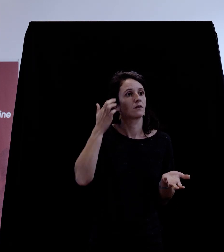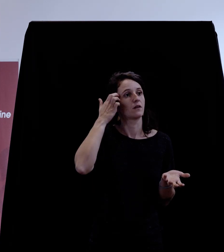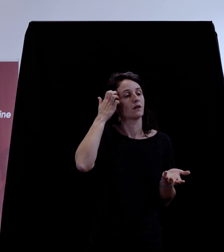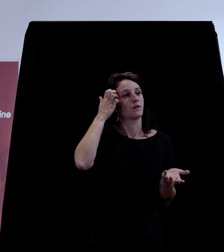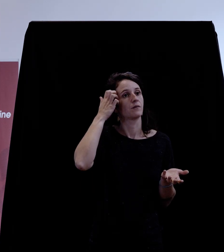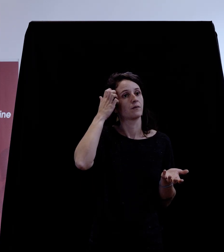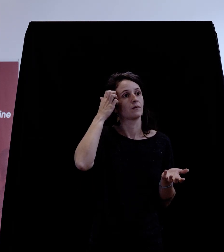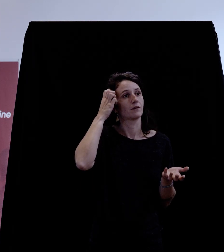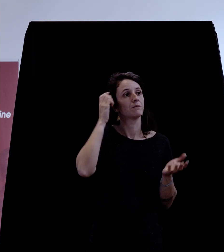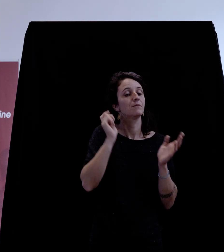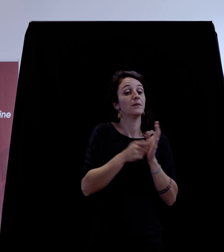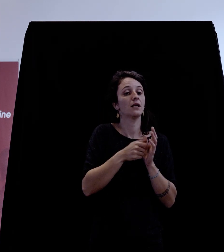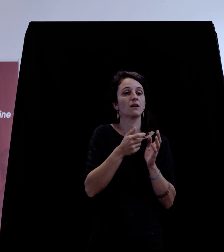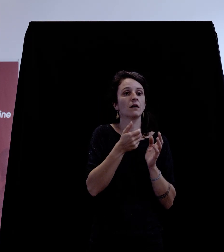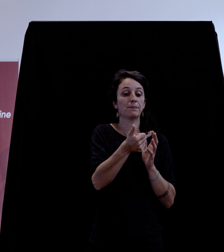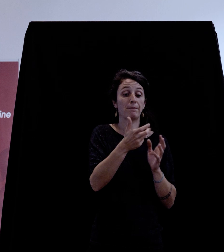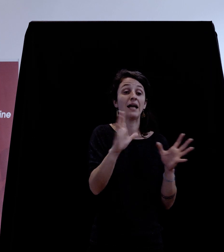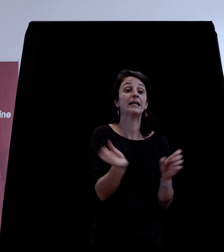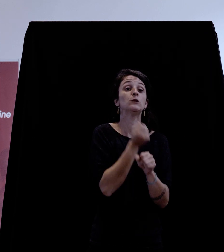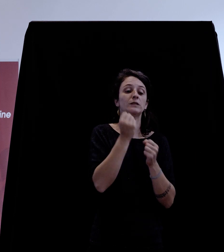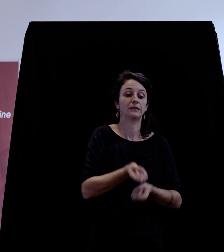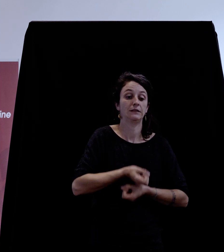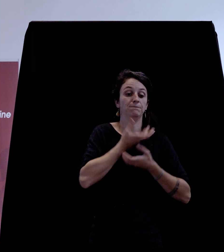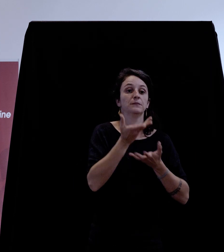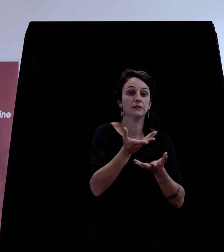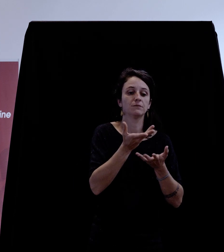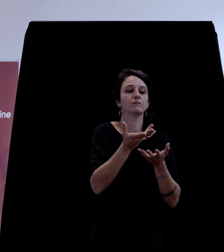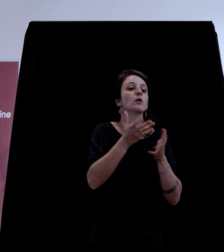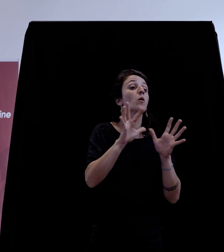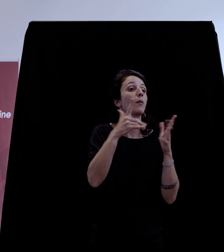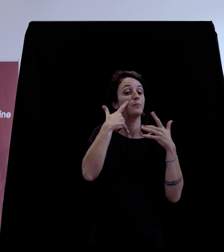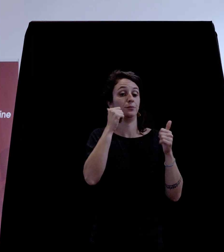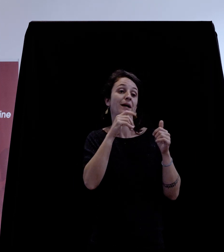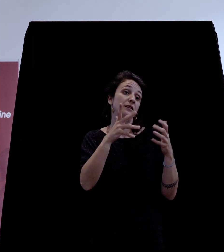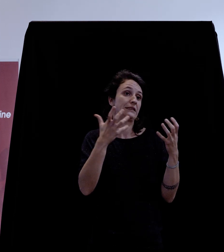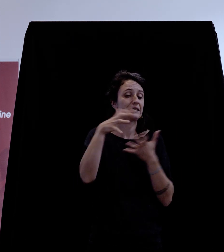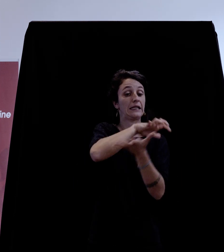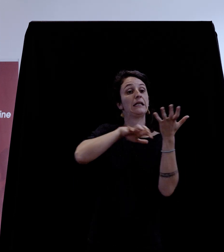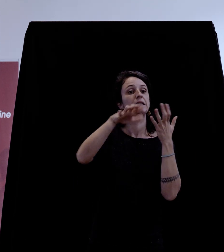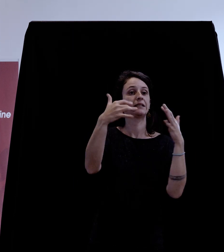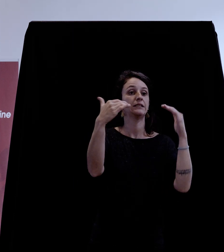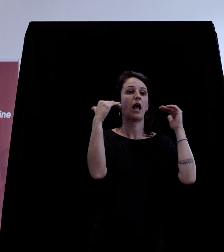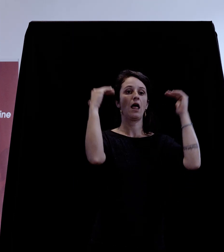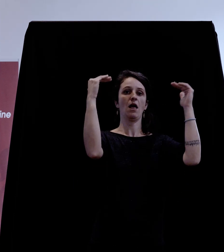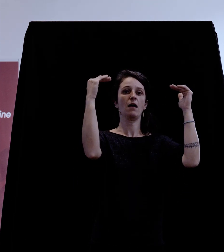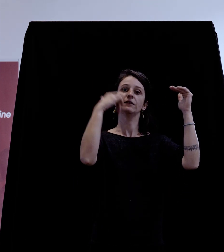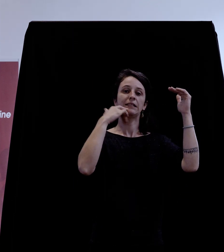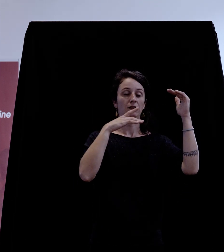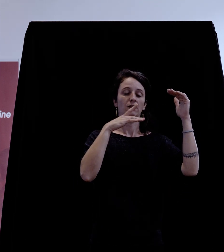to get to that point. So with challenging behavior, I say always look at pain first.